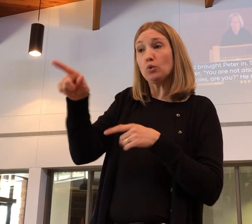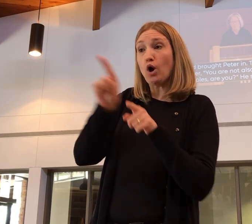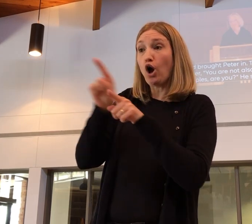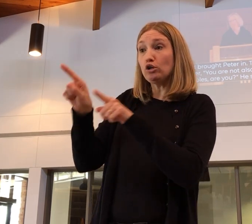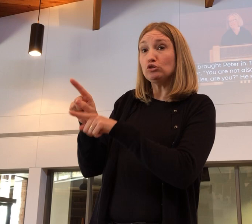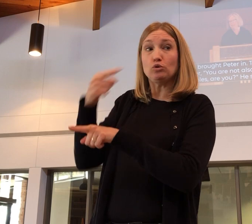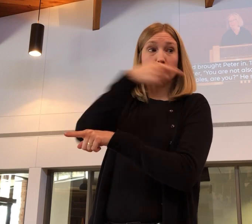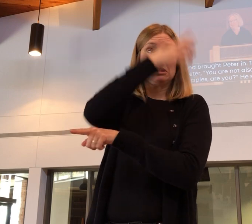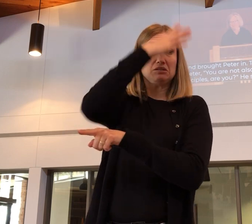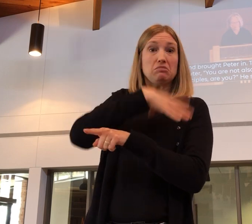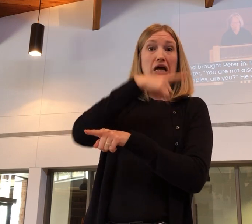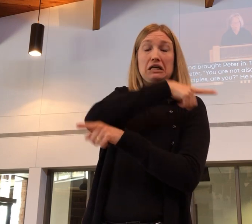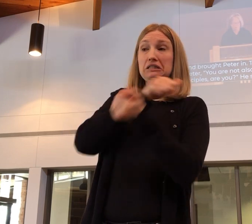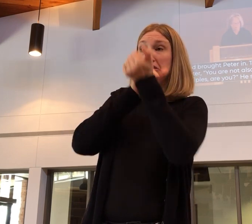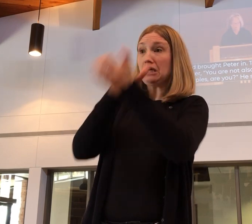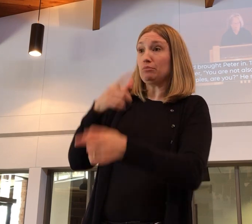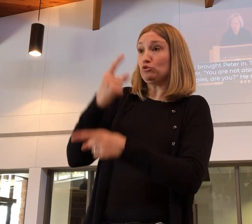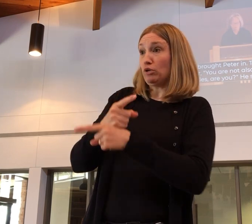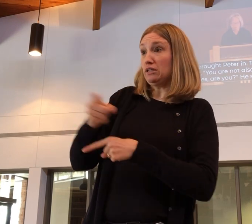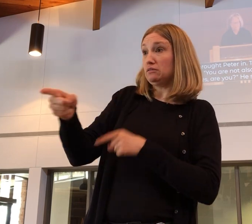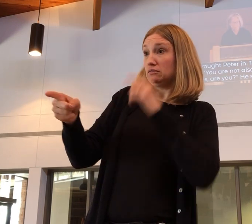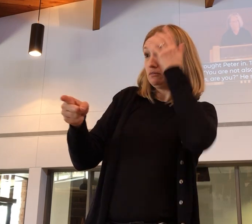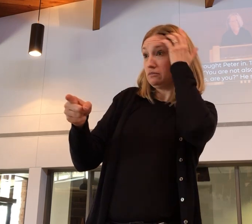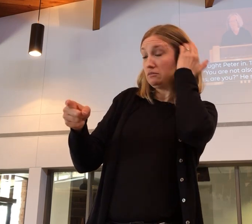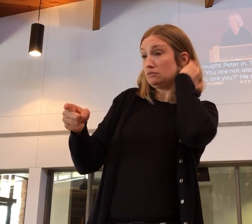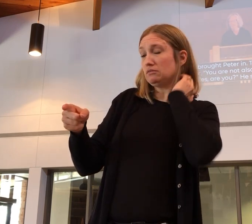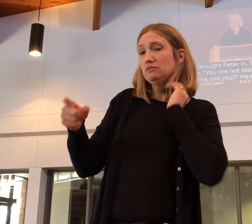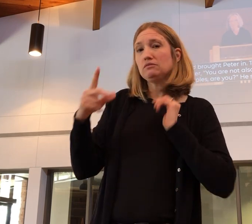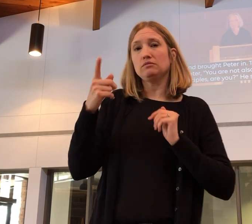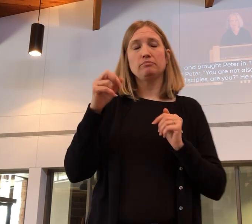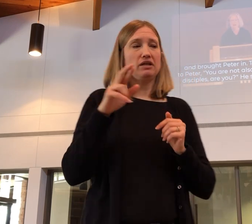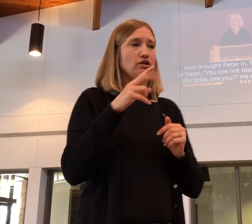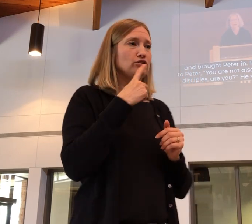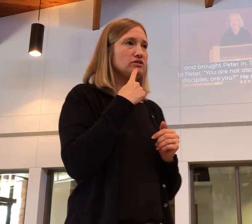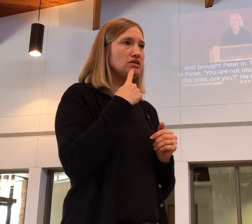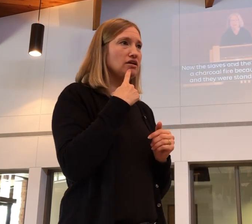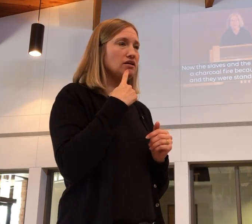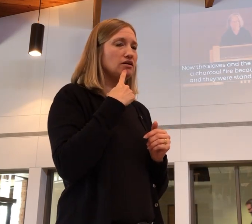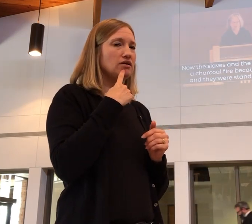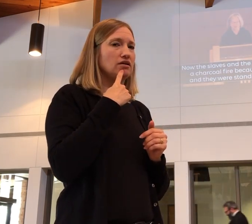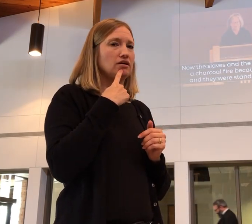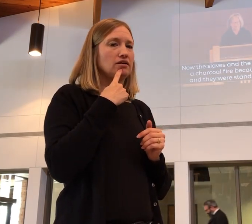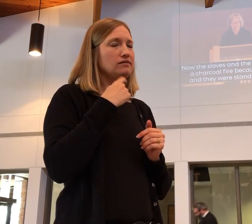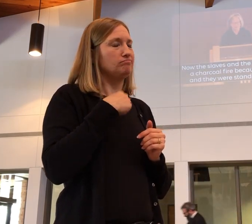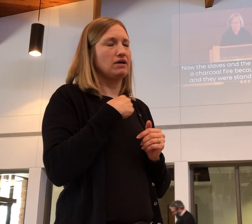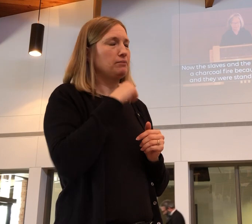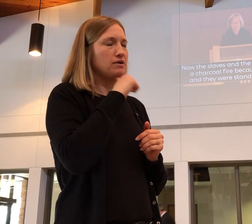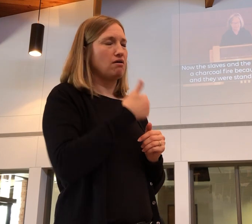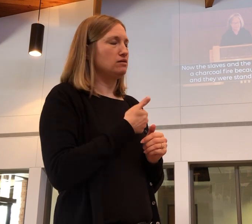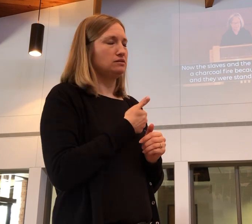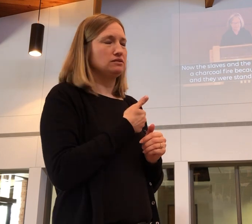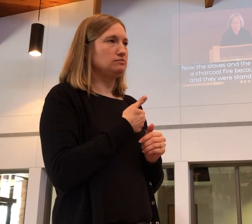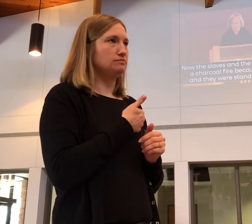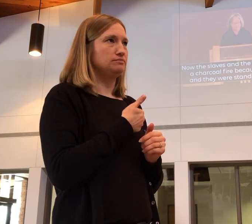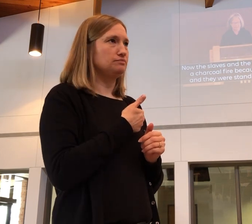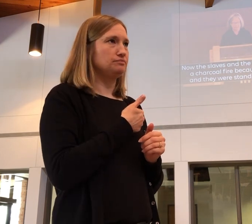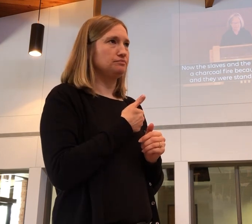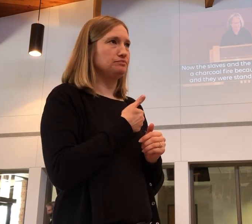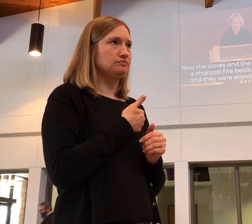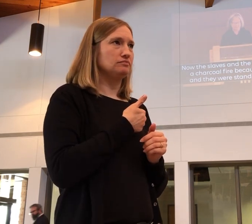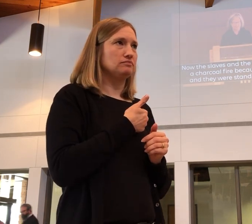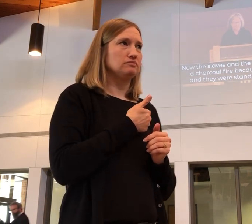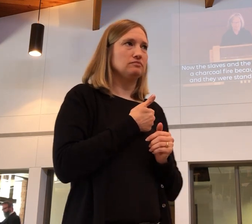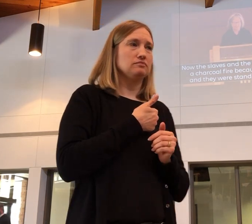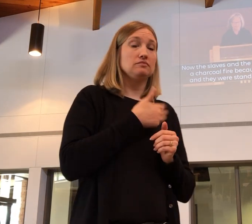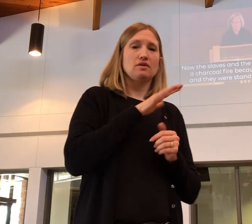this man's disciples, are you?" He said, "I am not." Now the